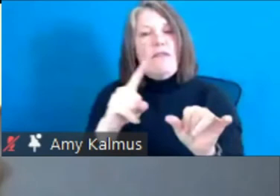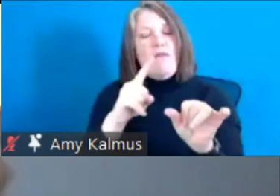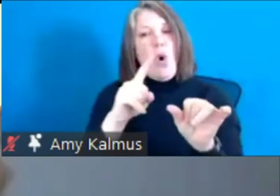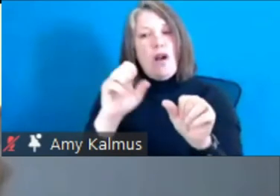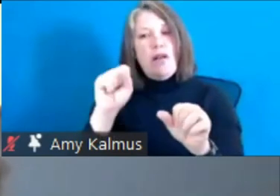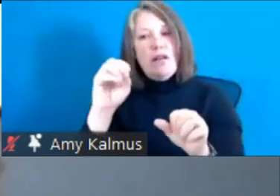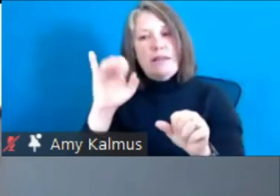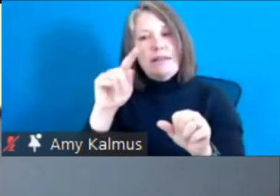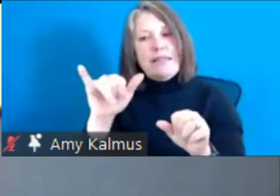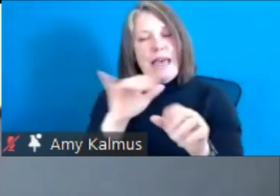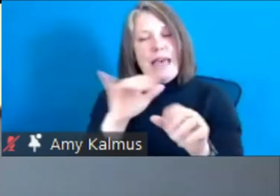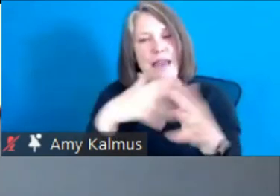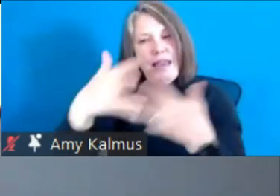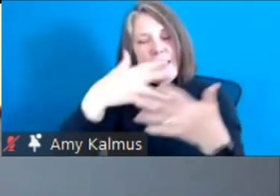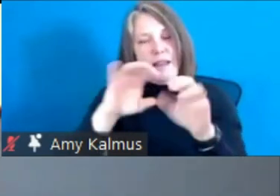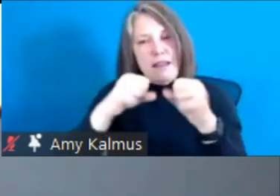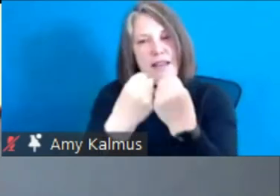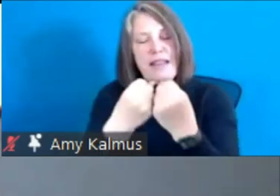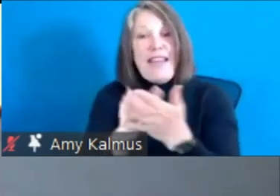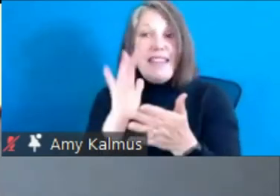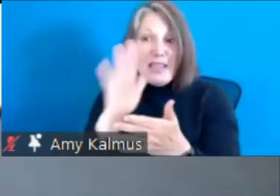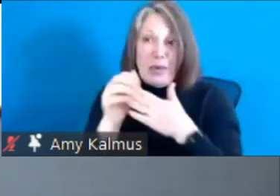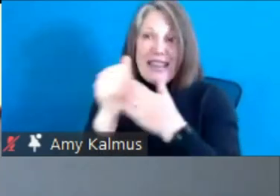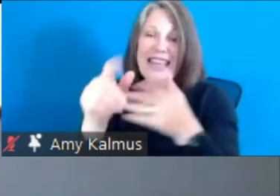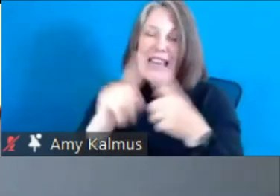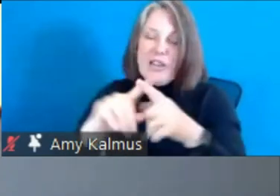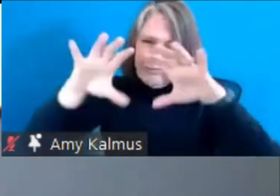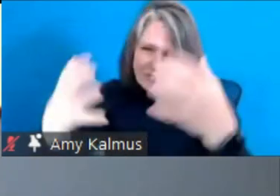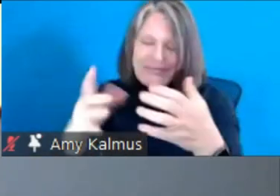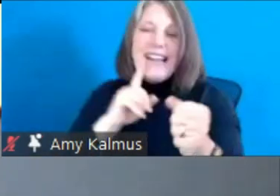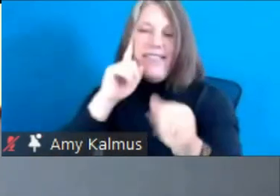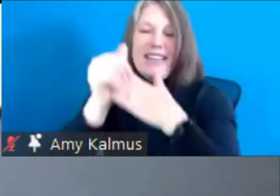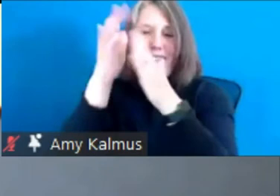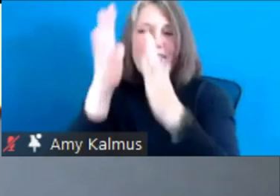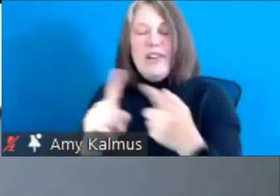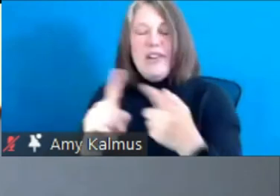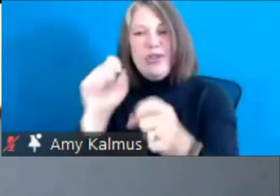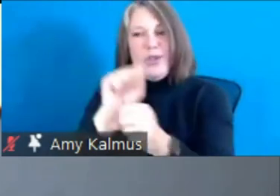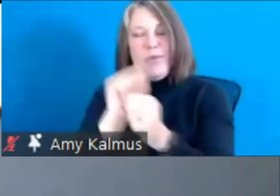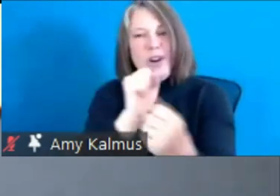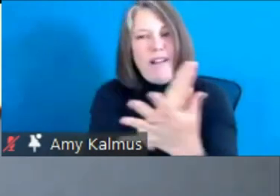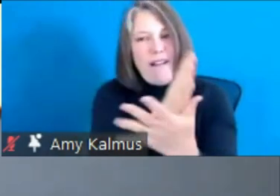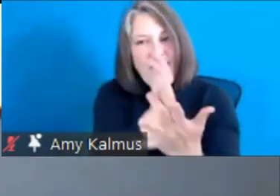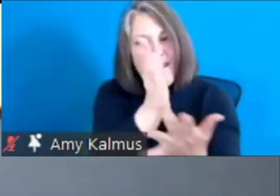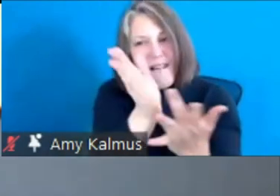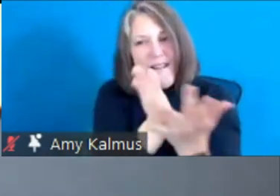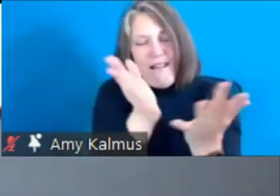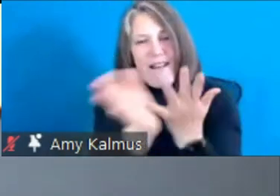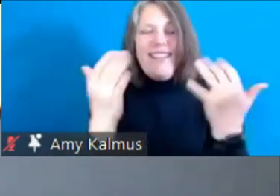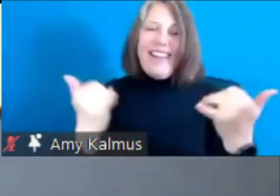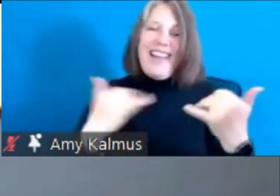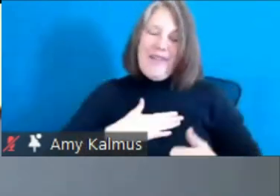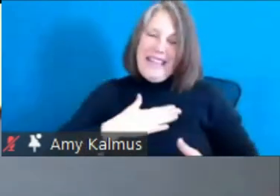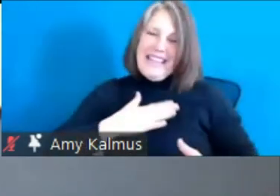will lead to an increased pool of deaf leaders to work in all sectors of society. Now it's my special pleasure